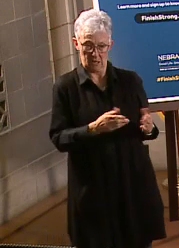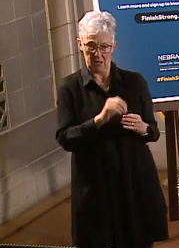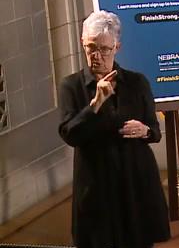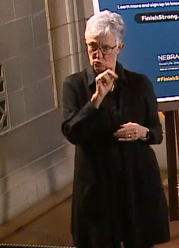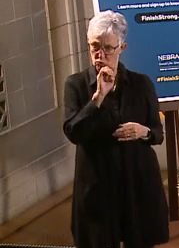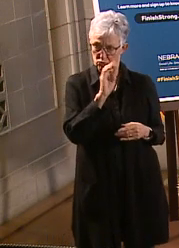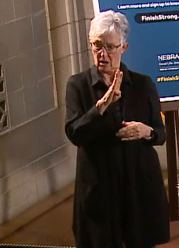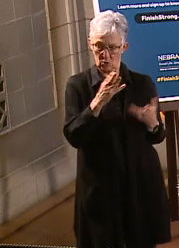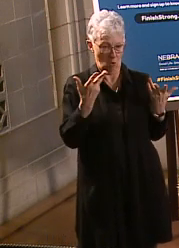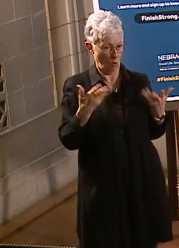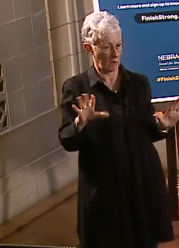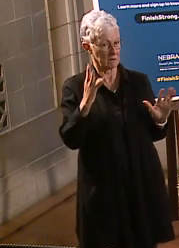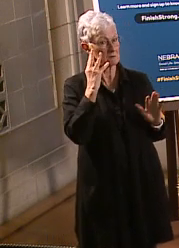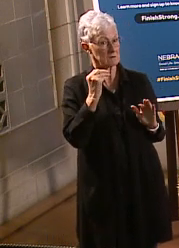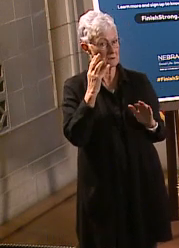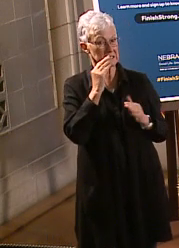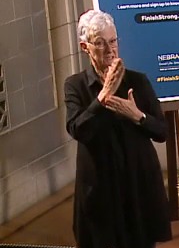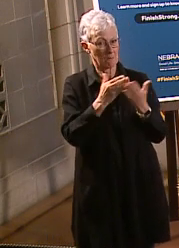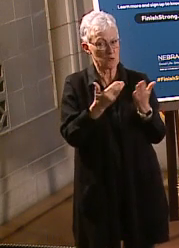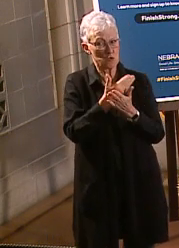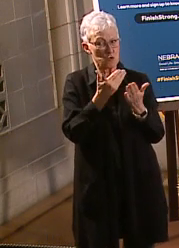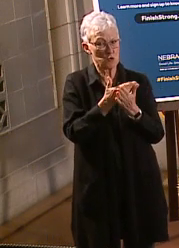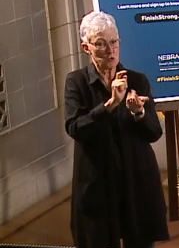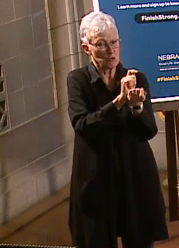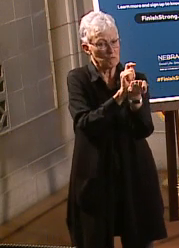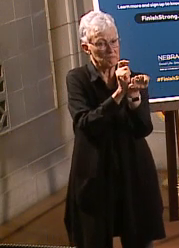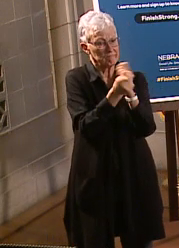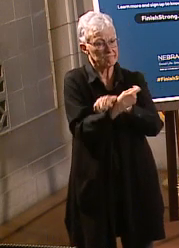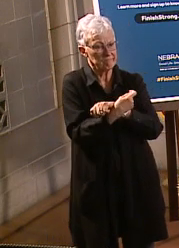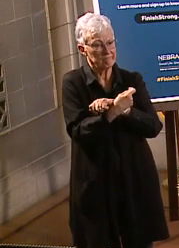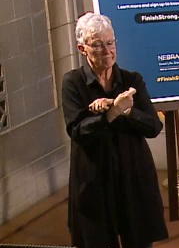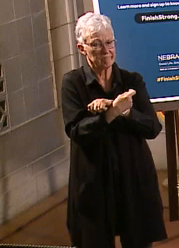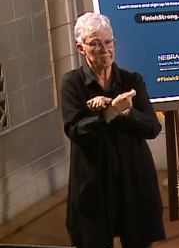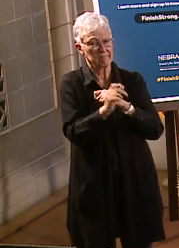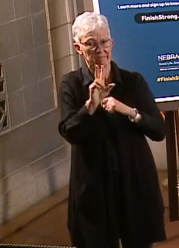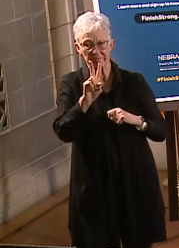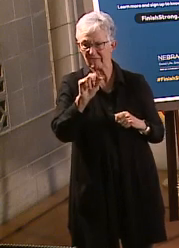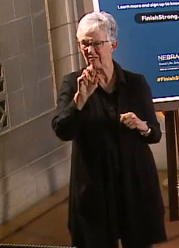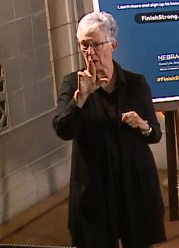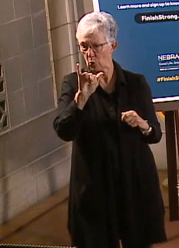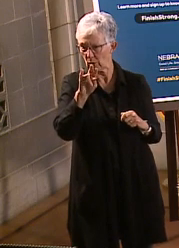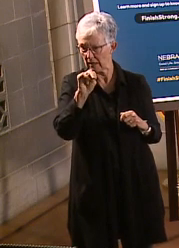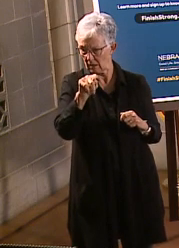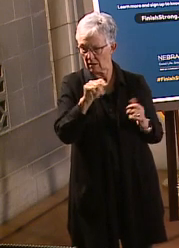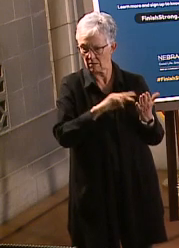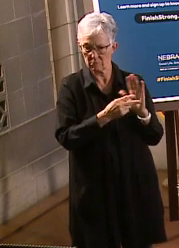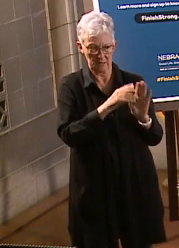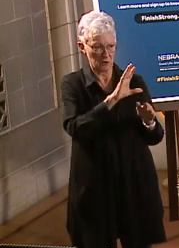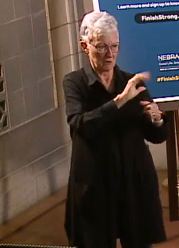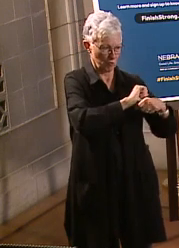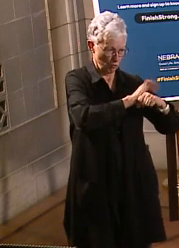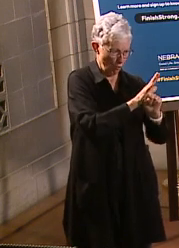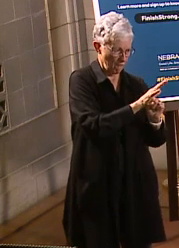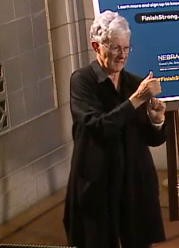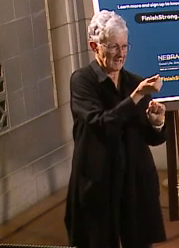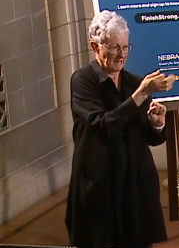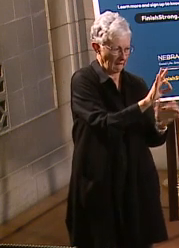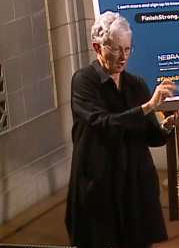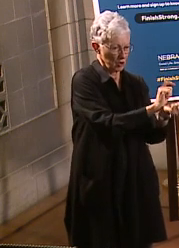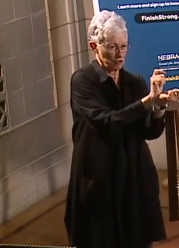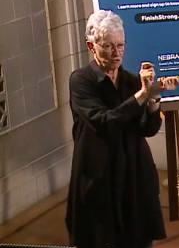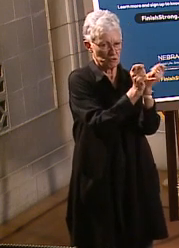done specifically to track those variants and others in the state? And will the state data monitor different outbreaks or lump them